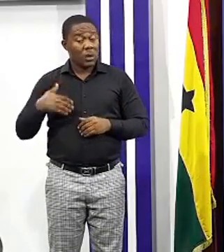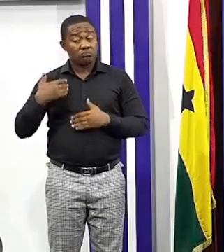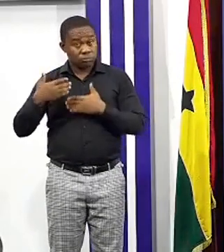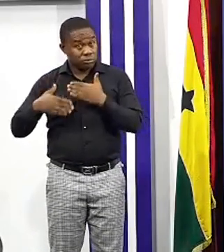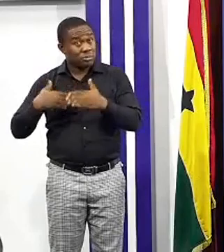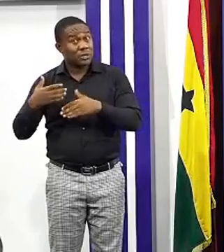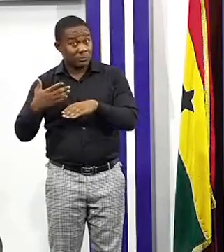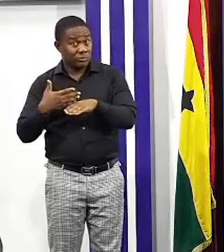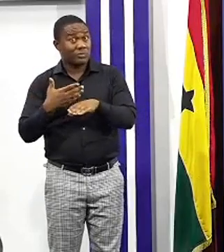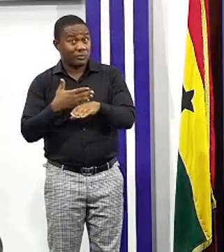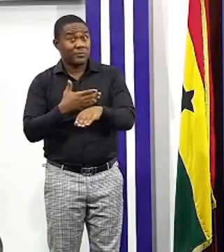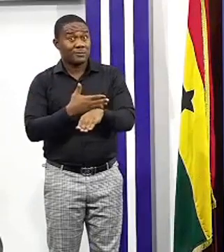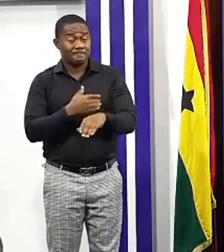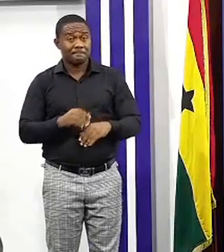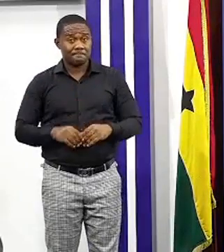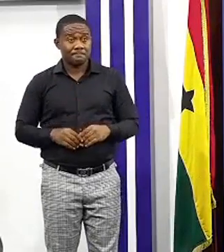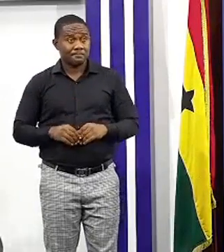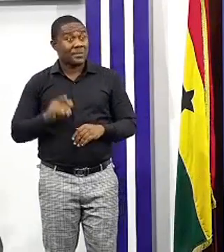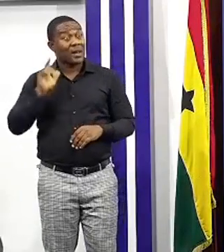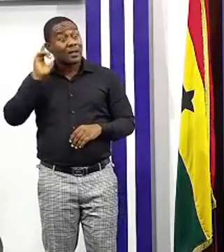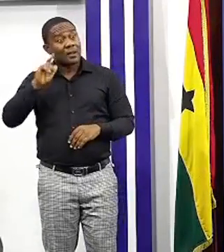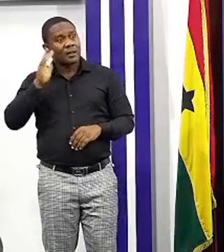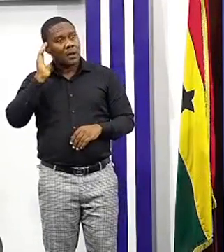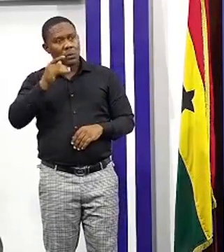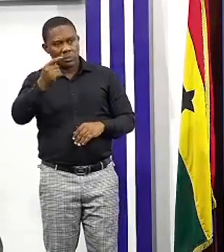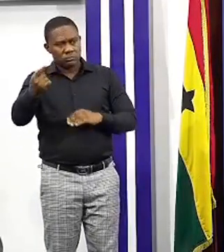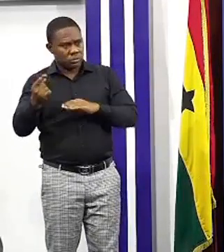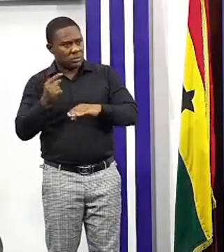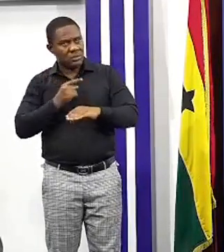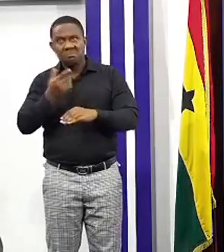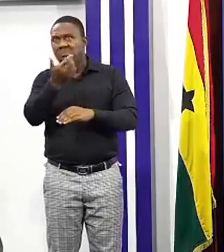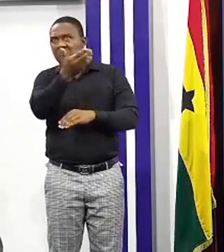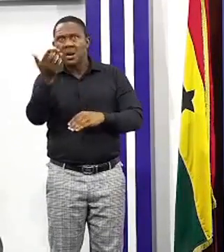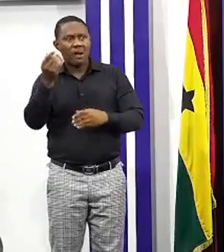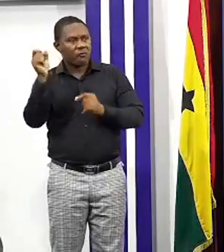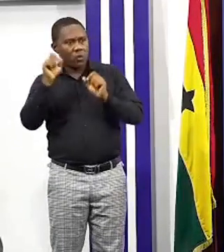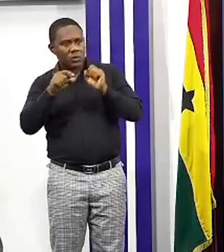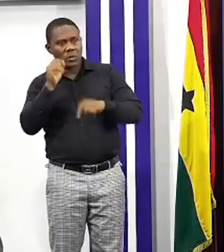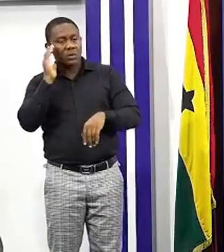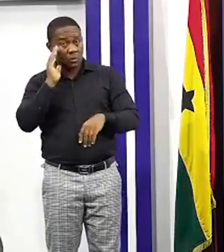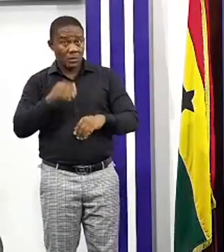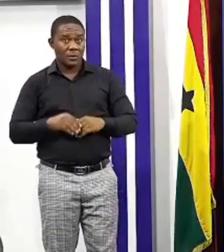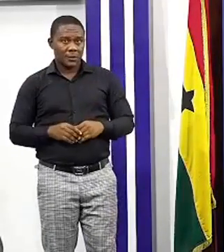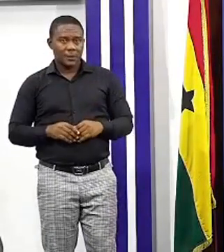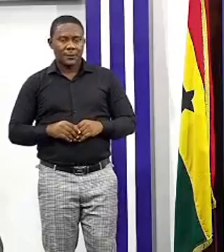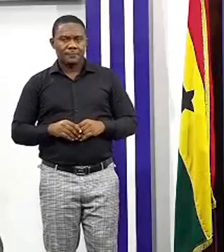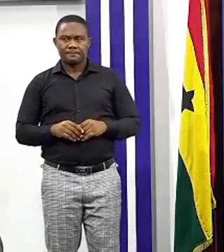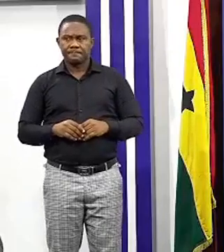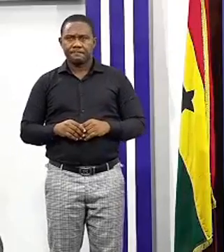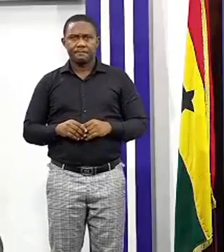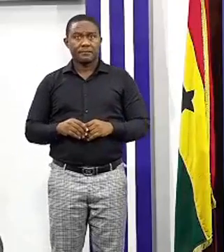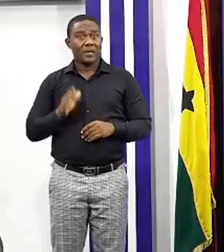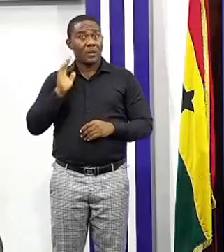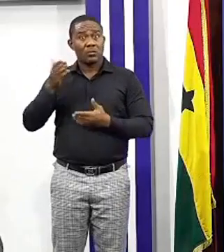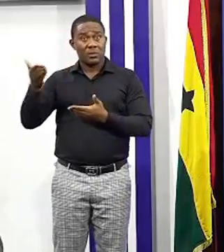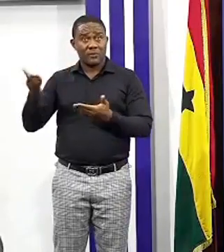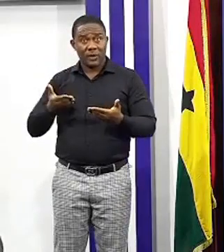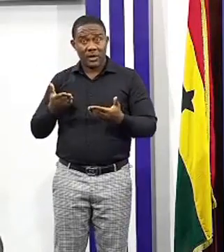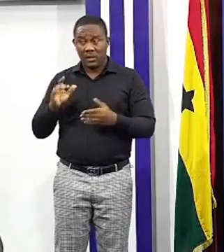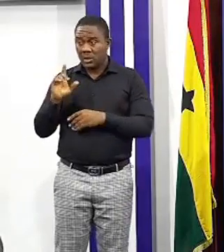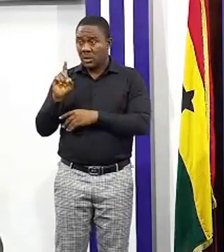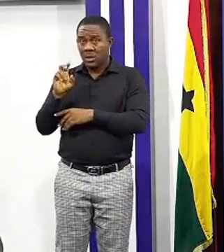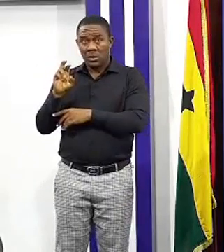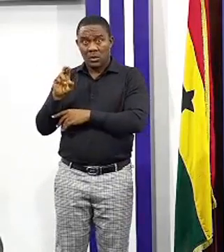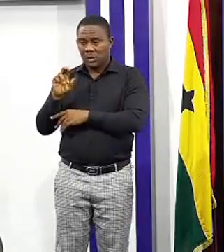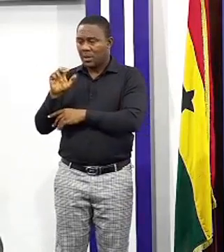gradually. We'll also invite you later to respond to questions that our colleagues may have. Shortly, I'm going to invite Dr. Nsi Asare to come and explain this